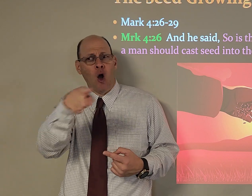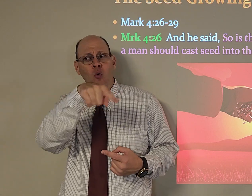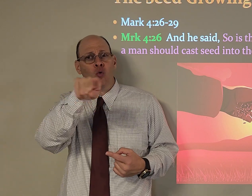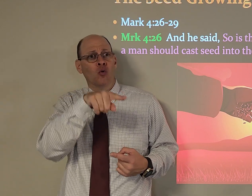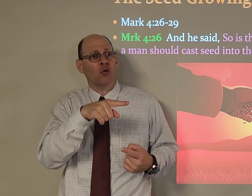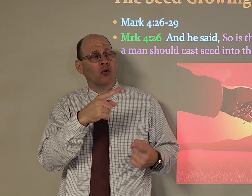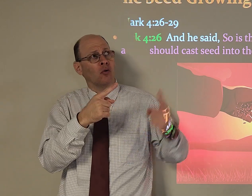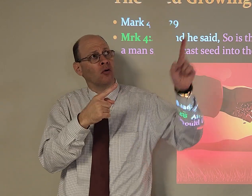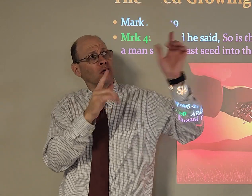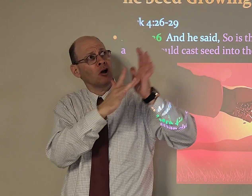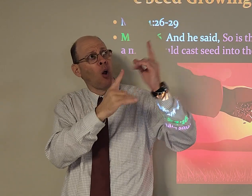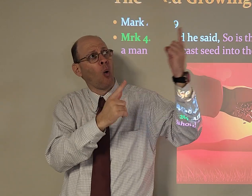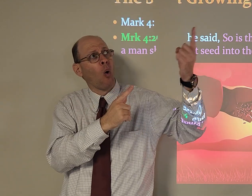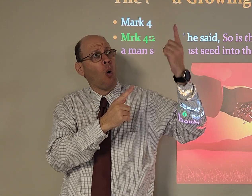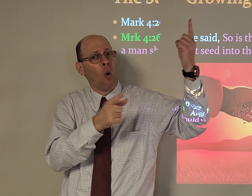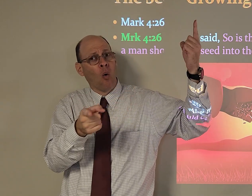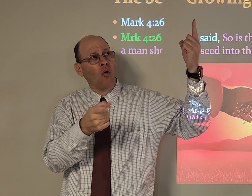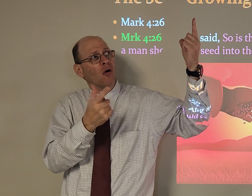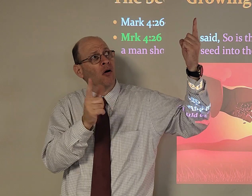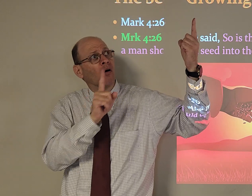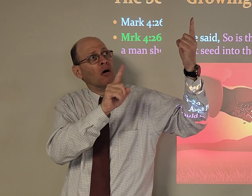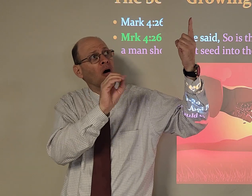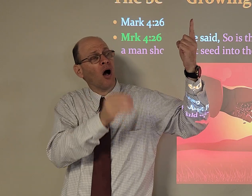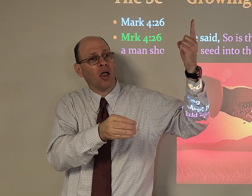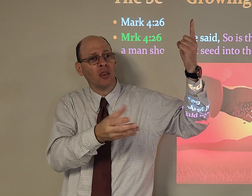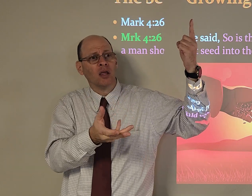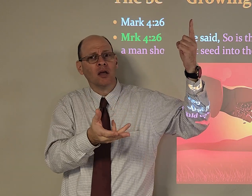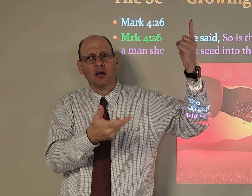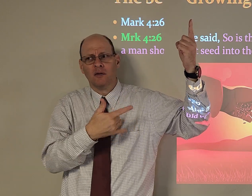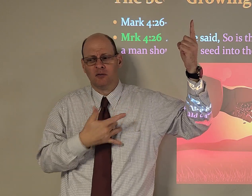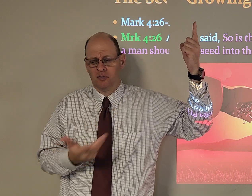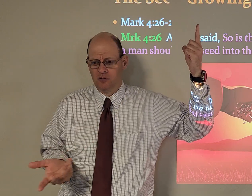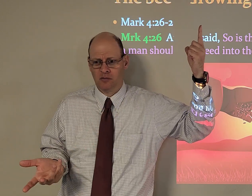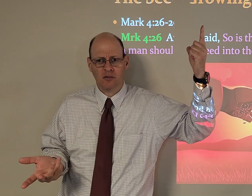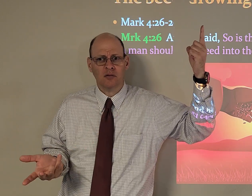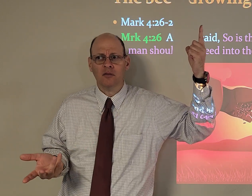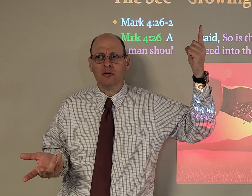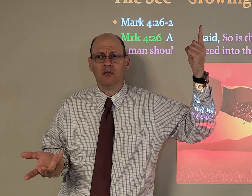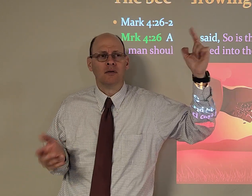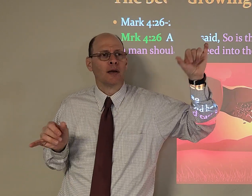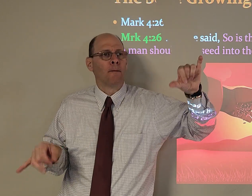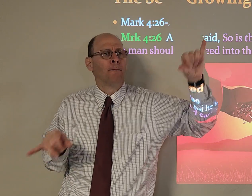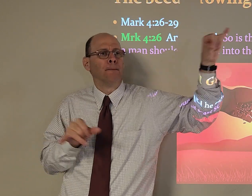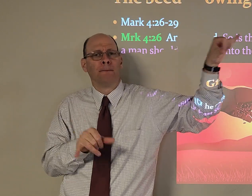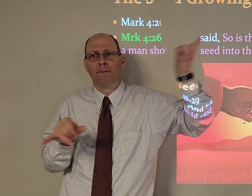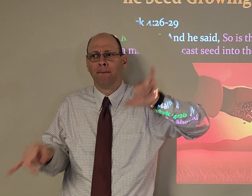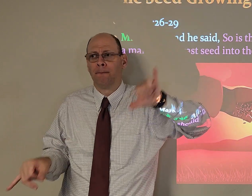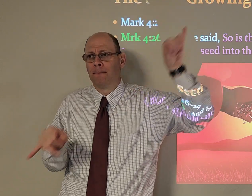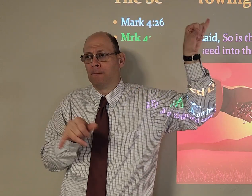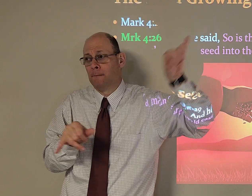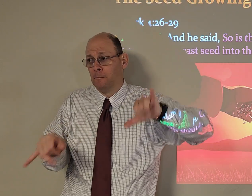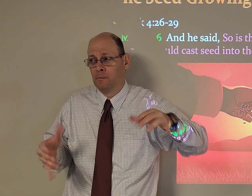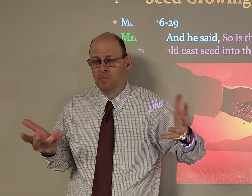Think about your actions. Think about what the Lord is asking of you or expecting of you,